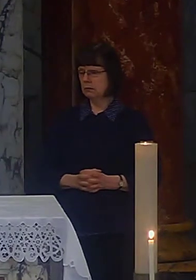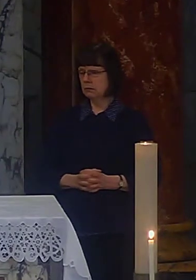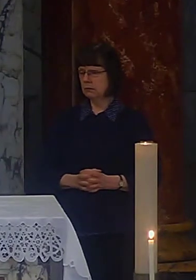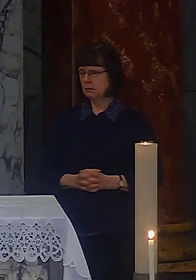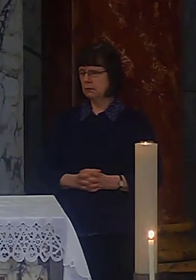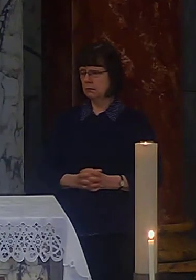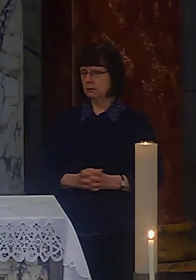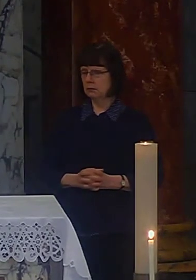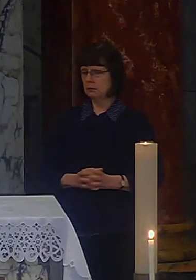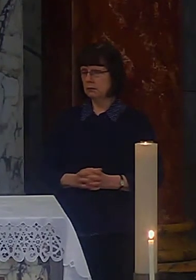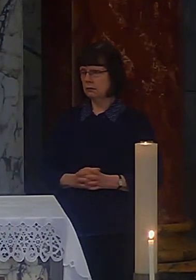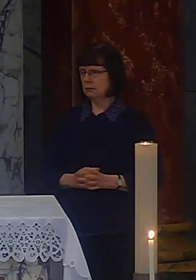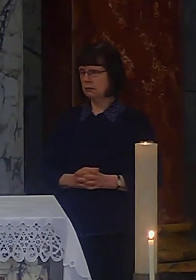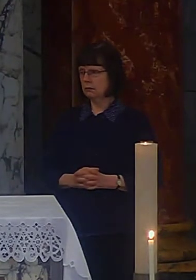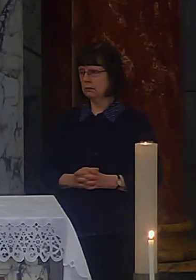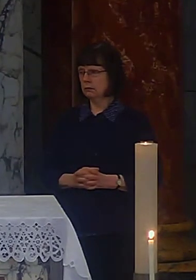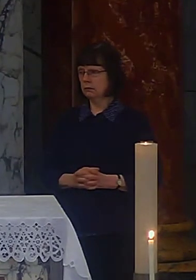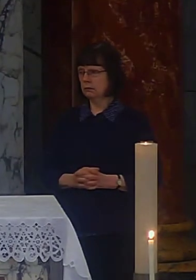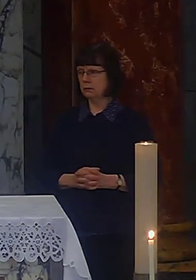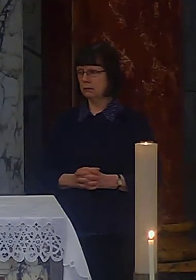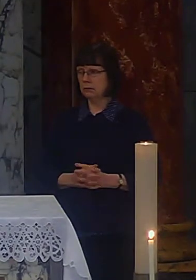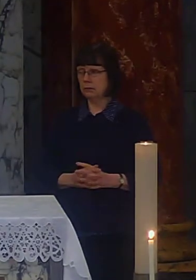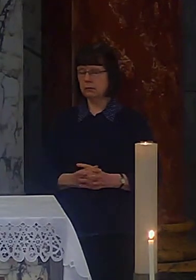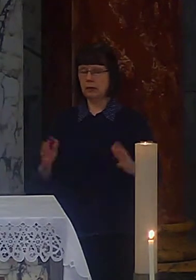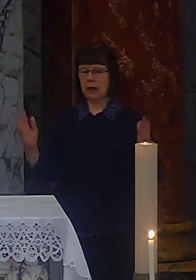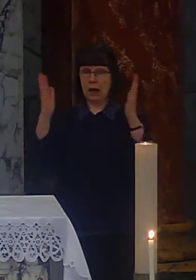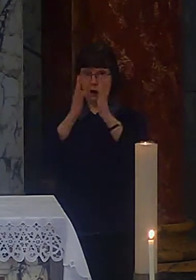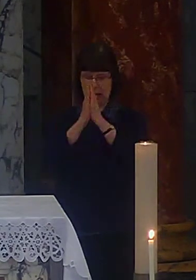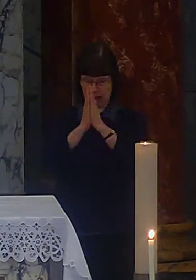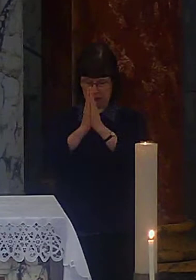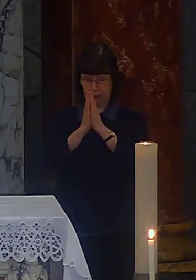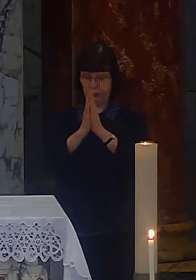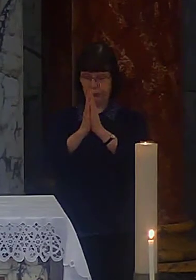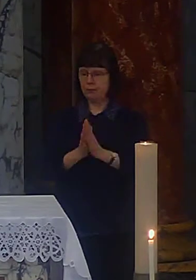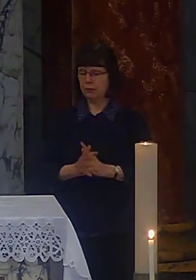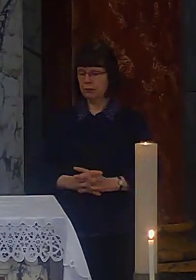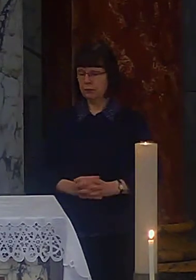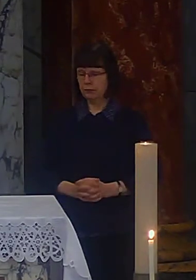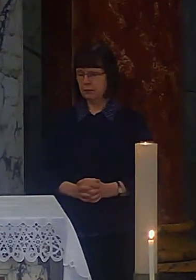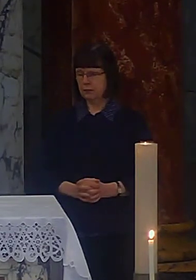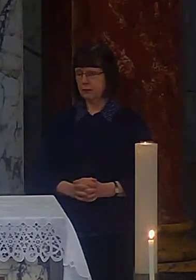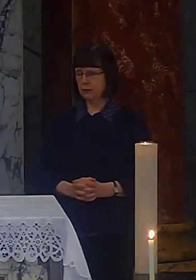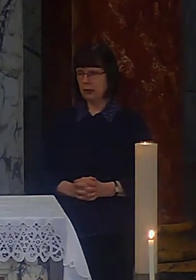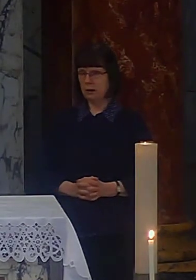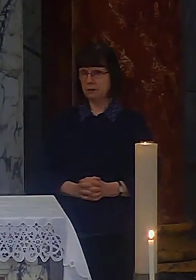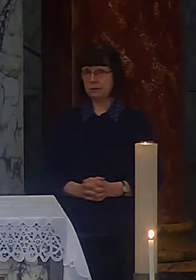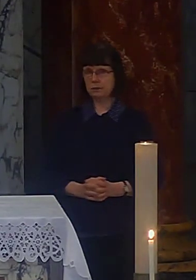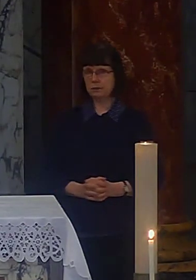heaven. Through Christ our Lord. Amen.